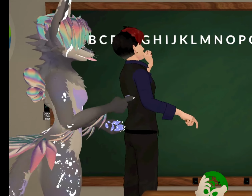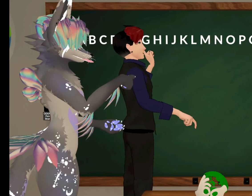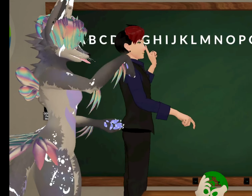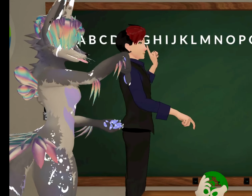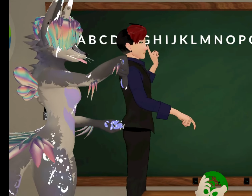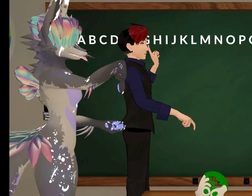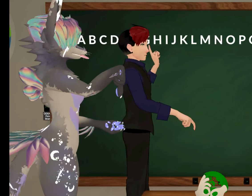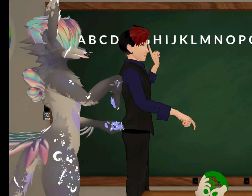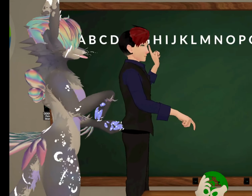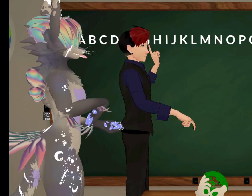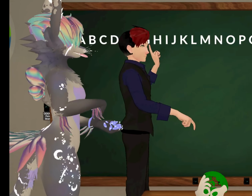is, remember how we do G?